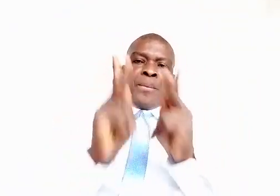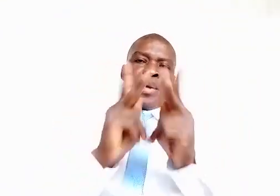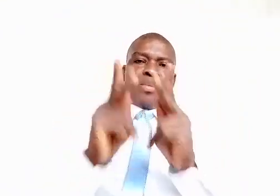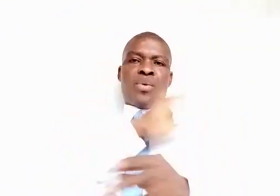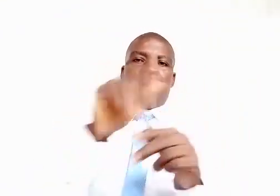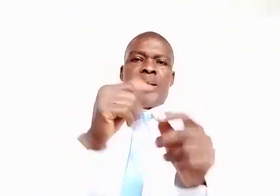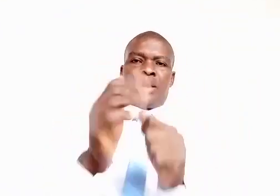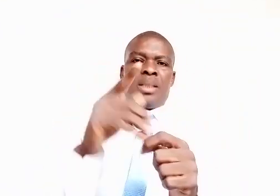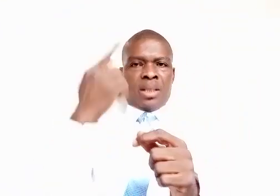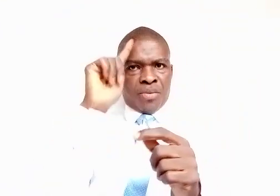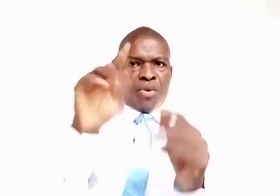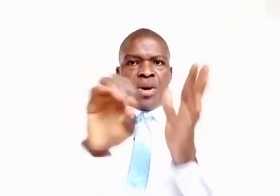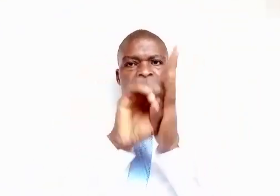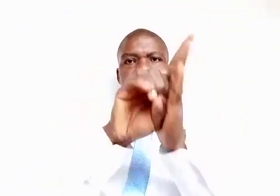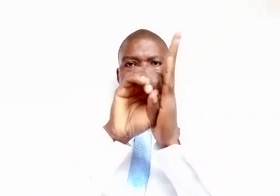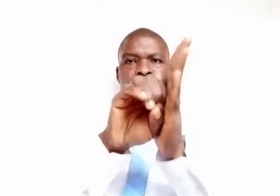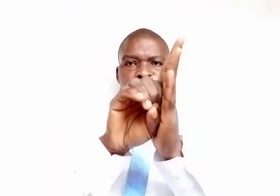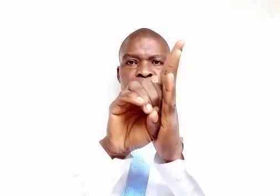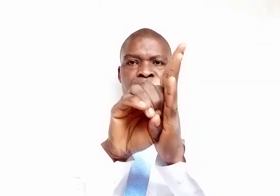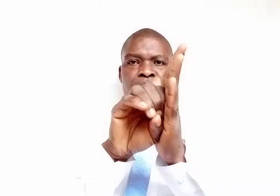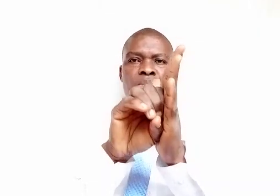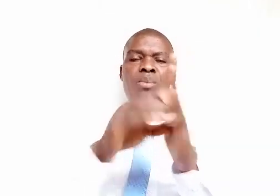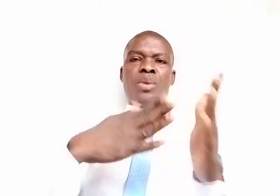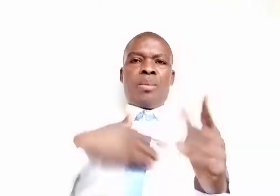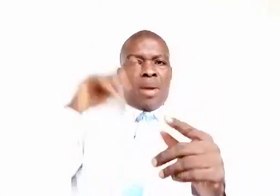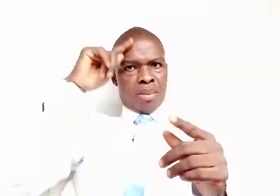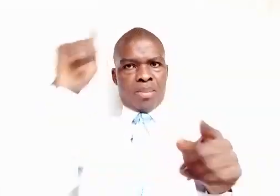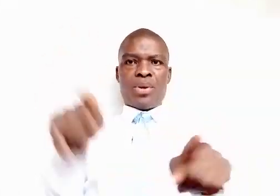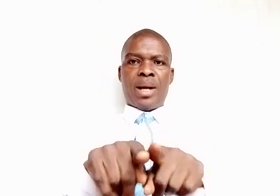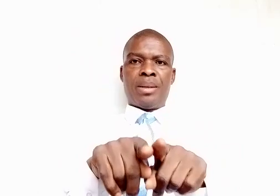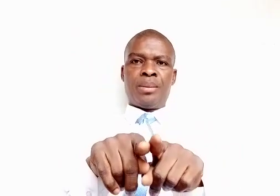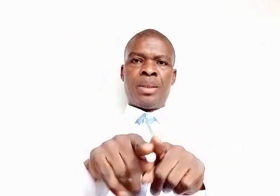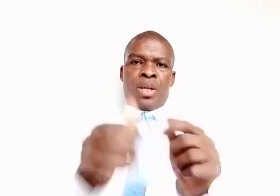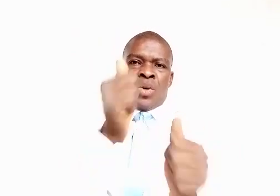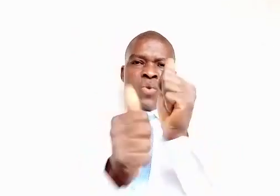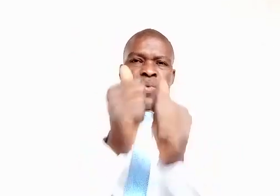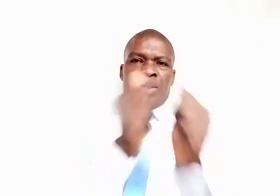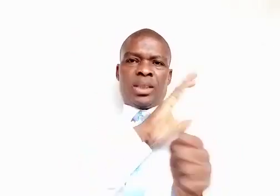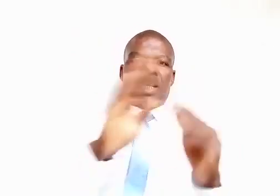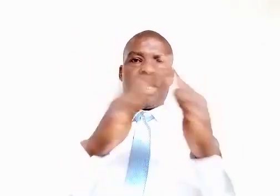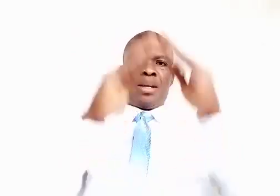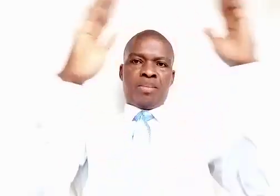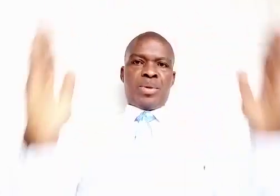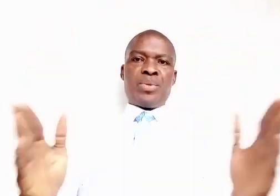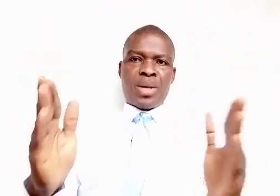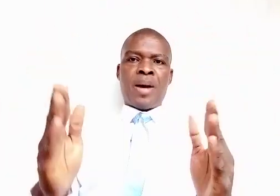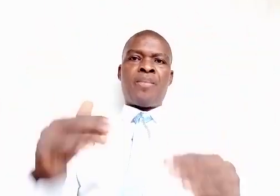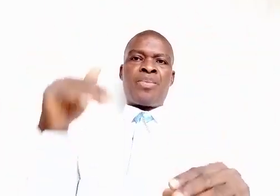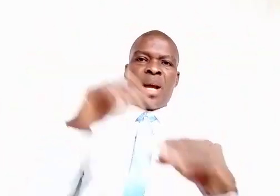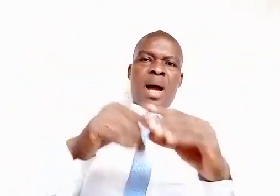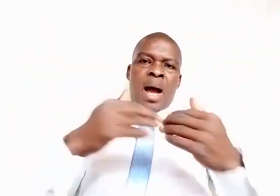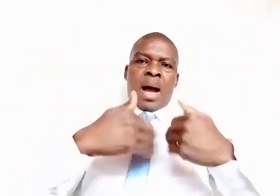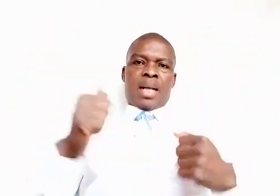following examples. My brother, who is an architect, has traveled to London.